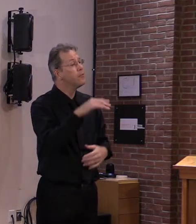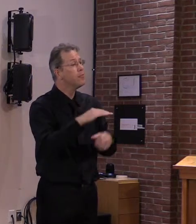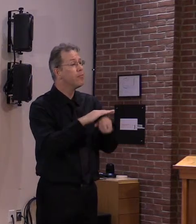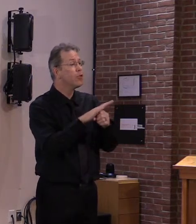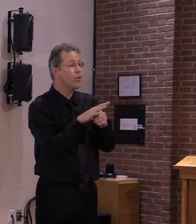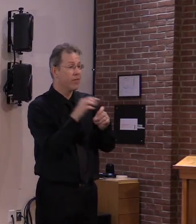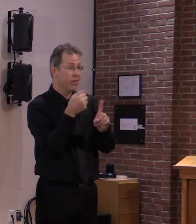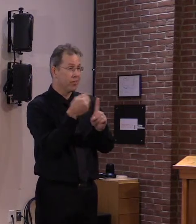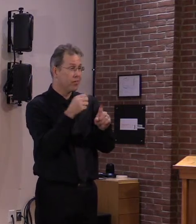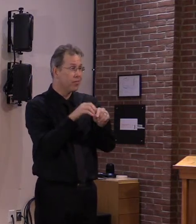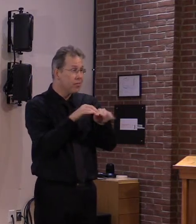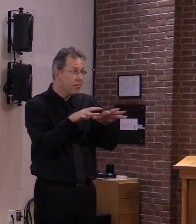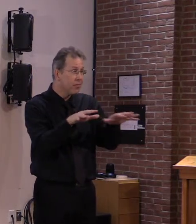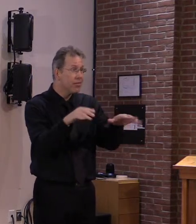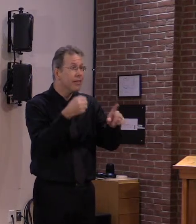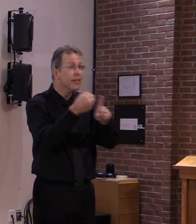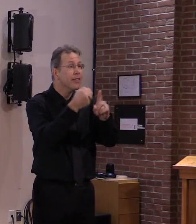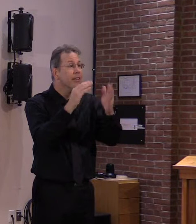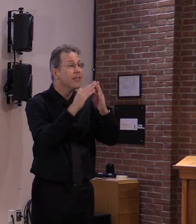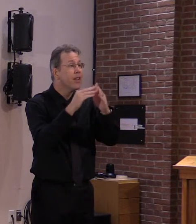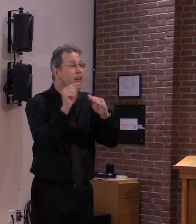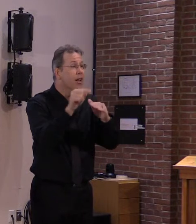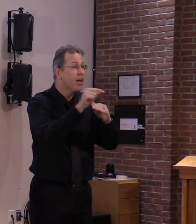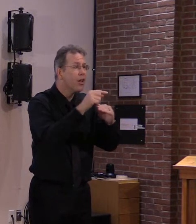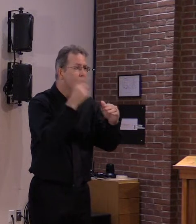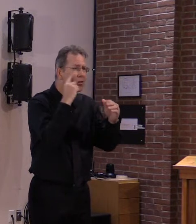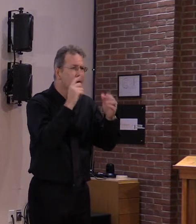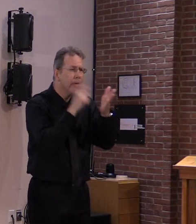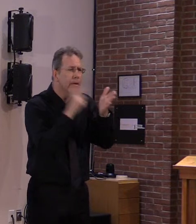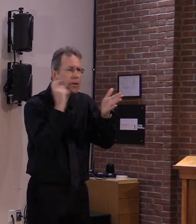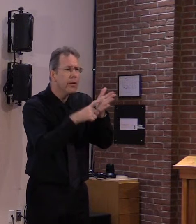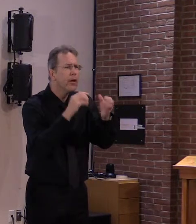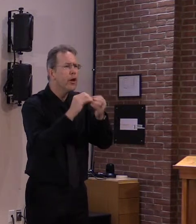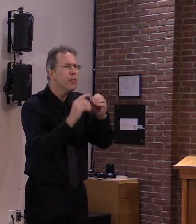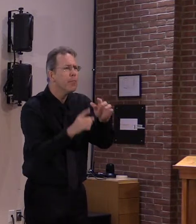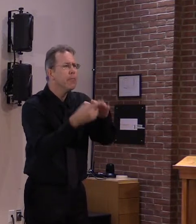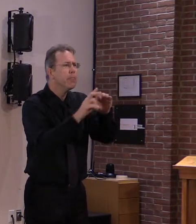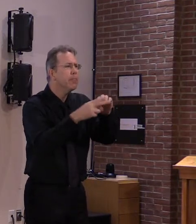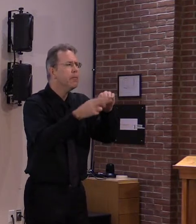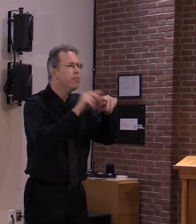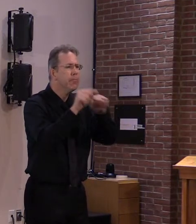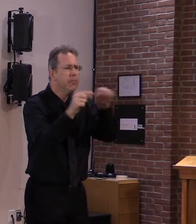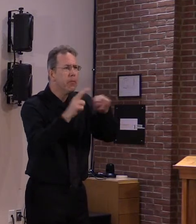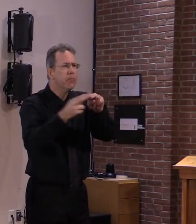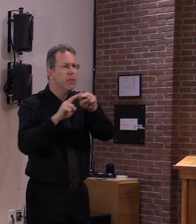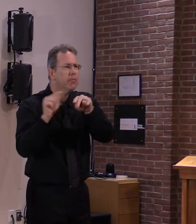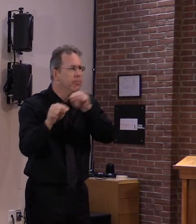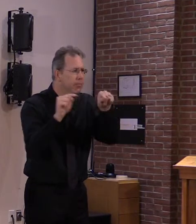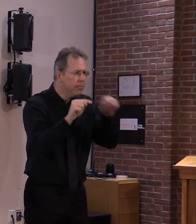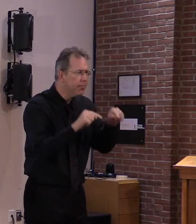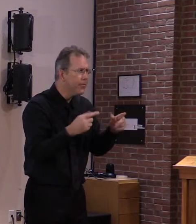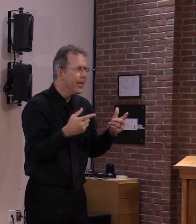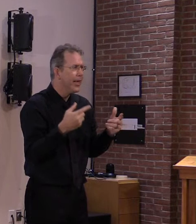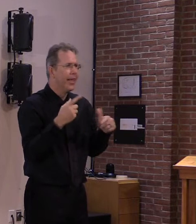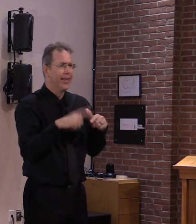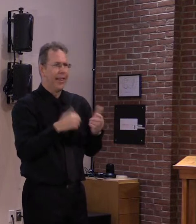a gathering, they may have traveled, or they may have other concerns that indicate that they were in contact with someone with